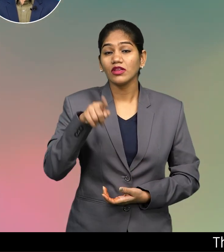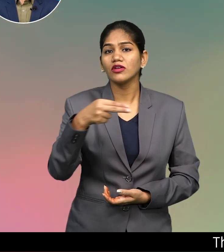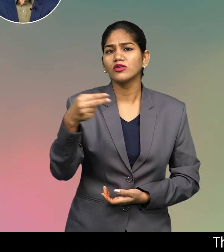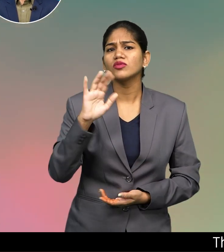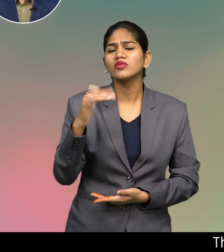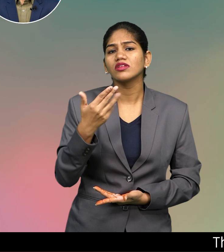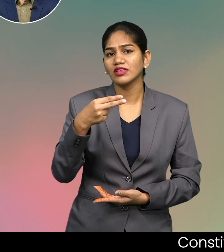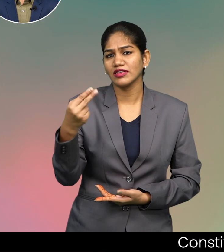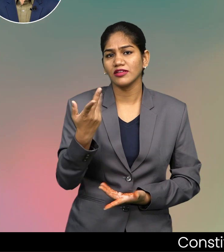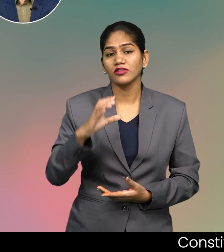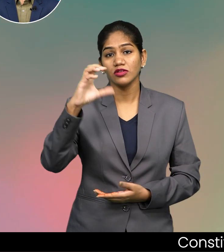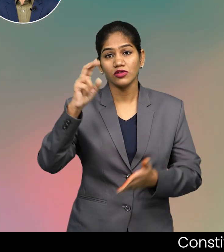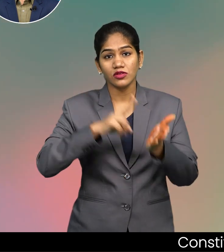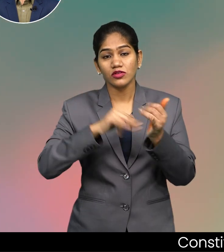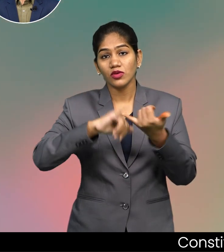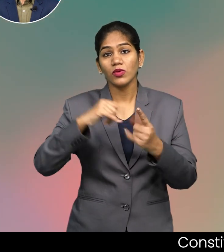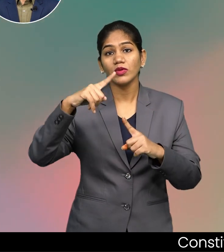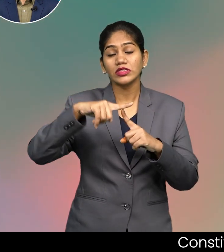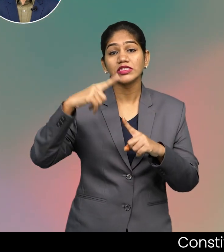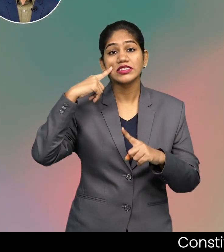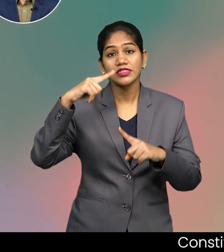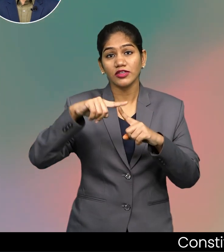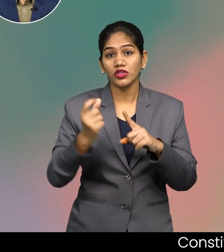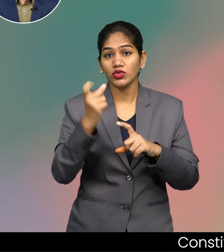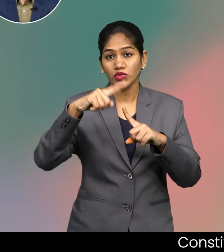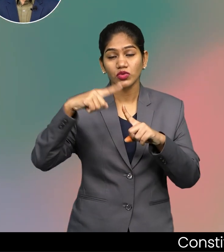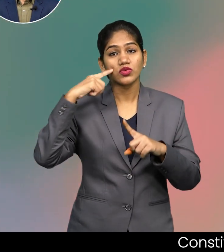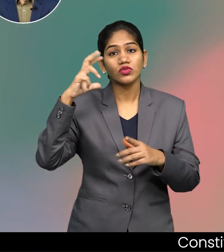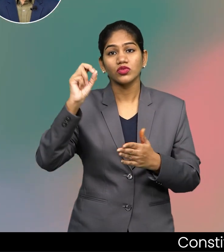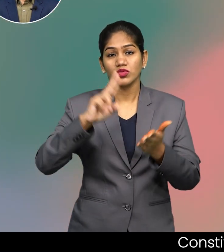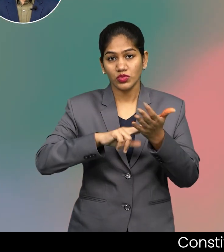This was called constitutional monarchy.